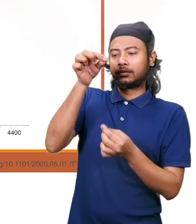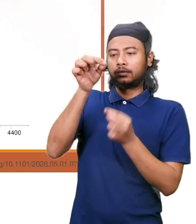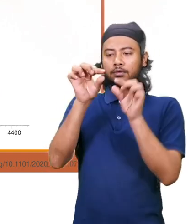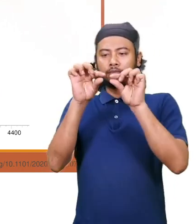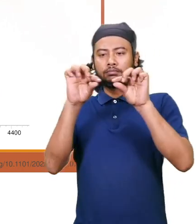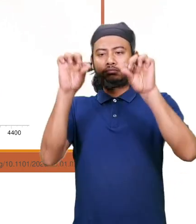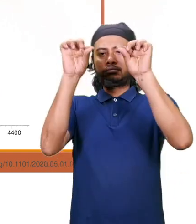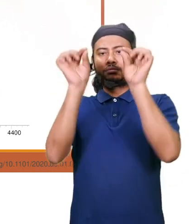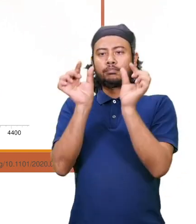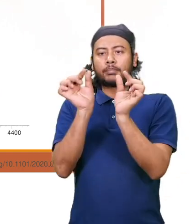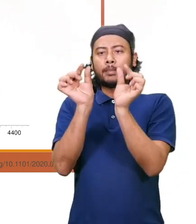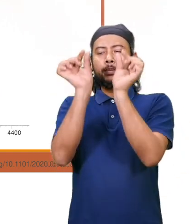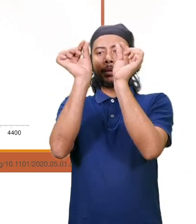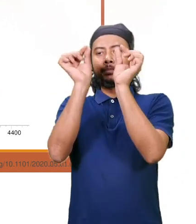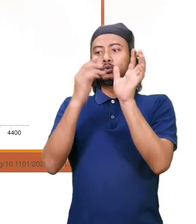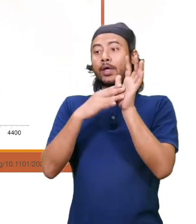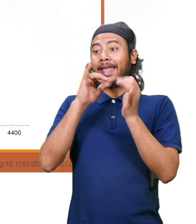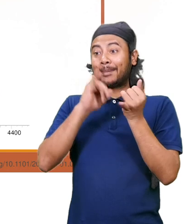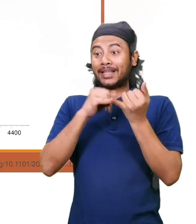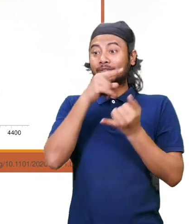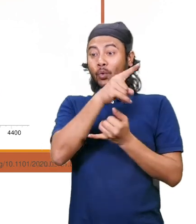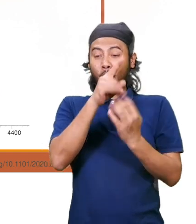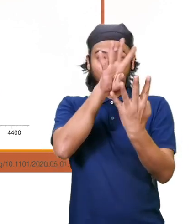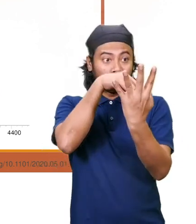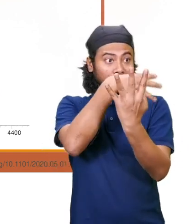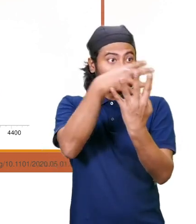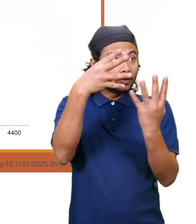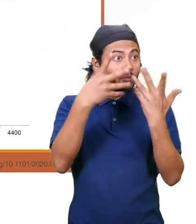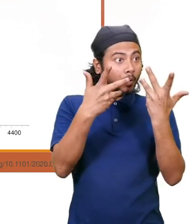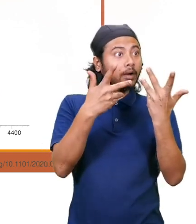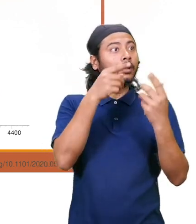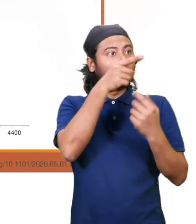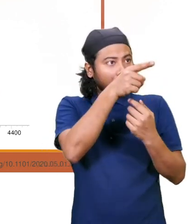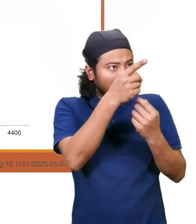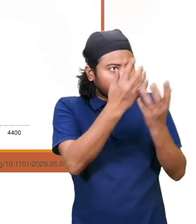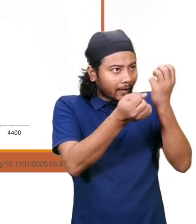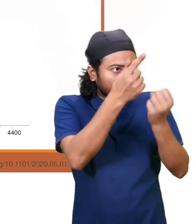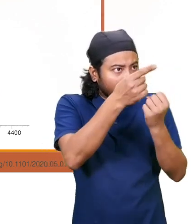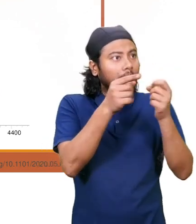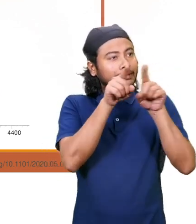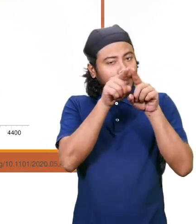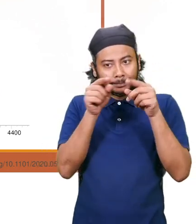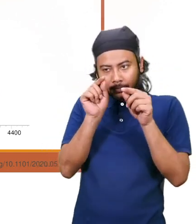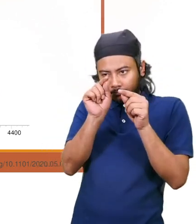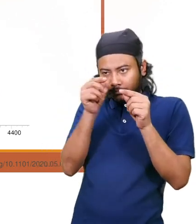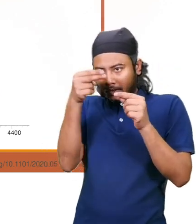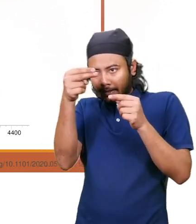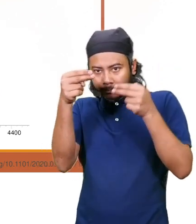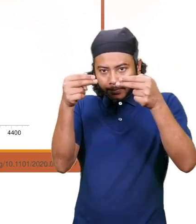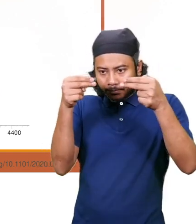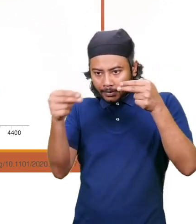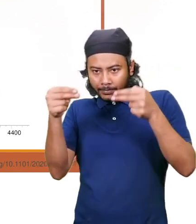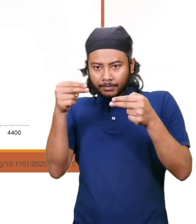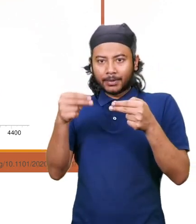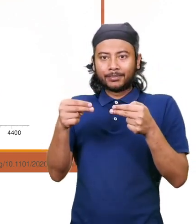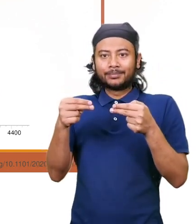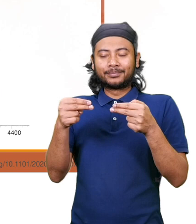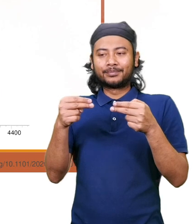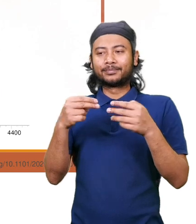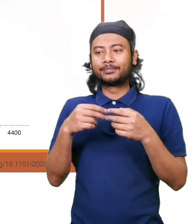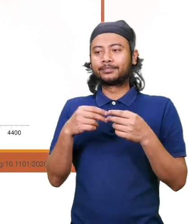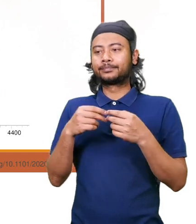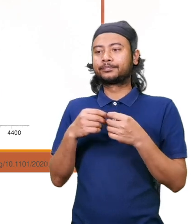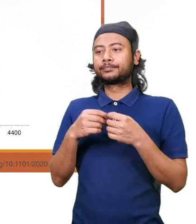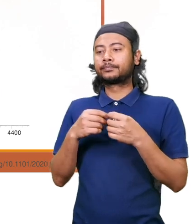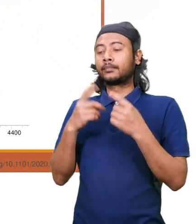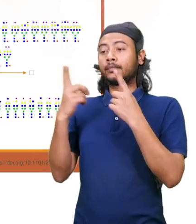is MS1, not MS2. So based on the MS1 mass, we annotate the